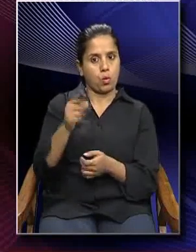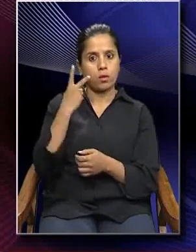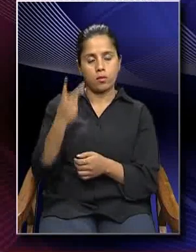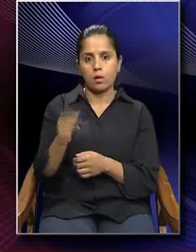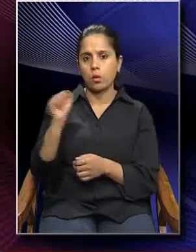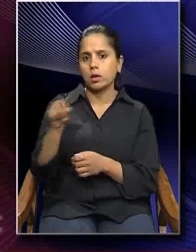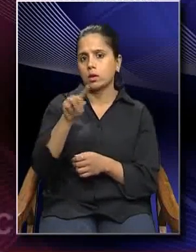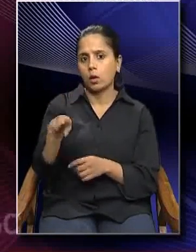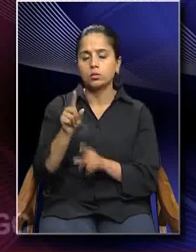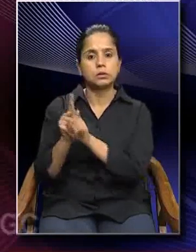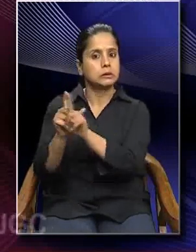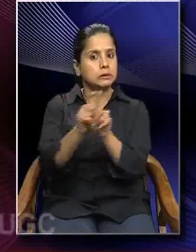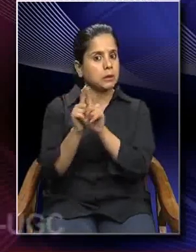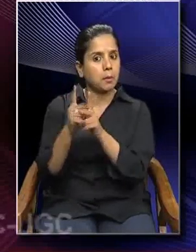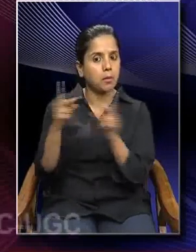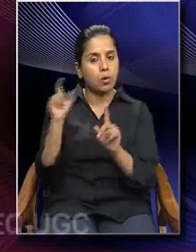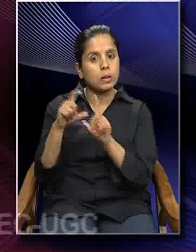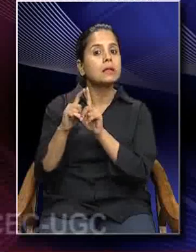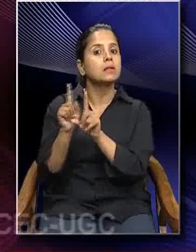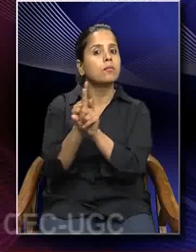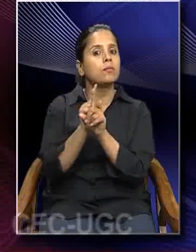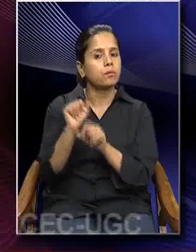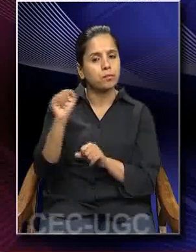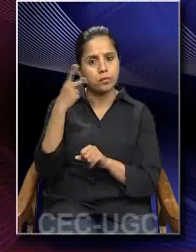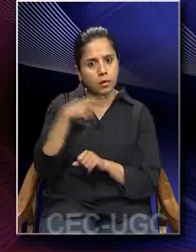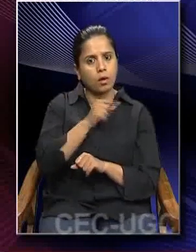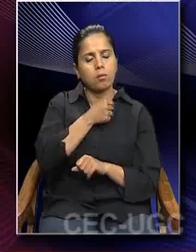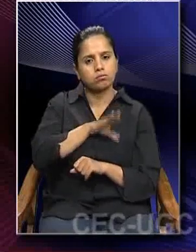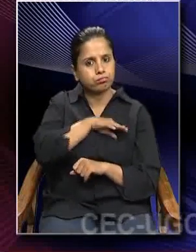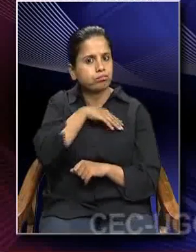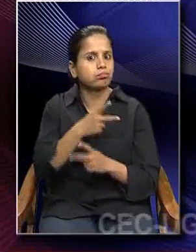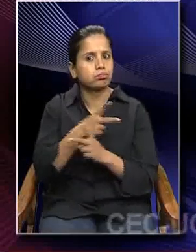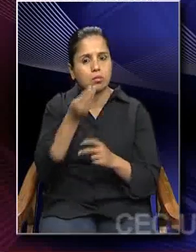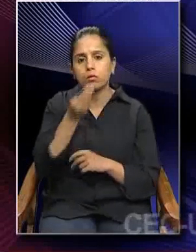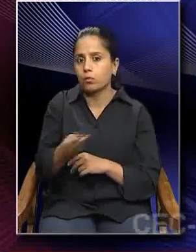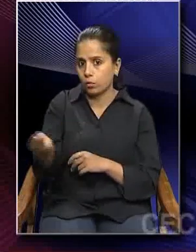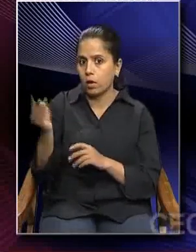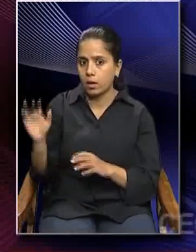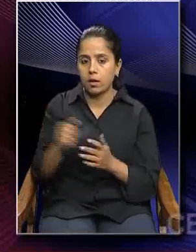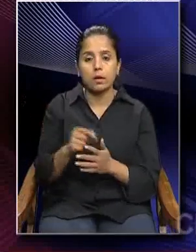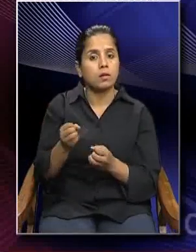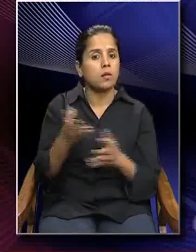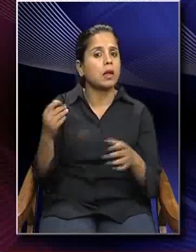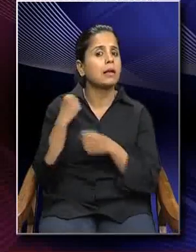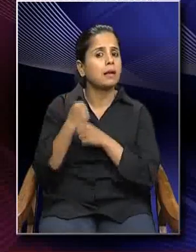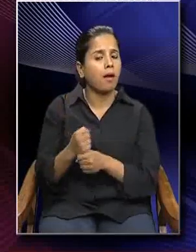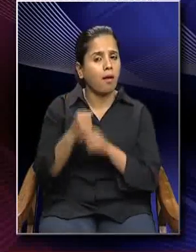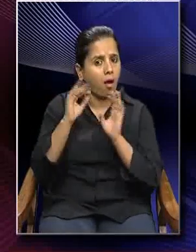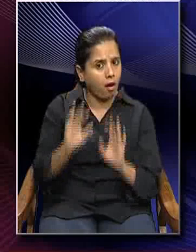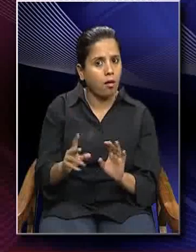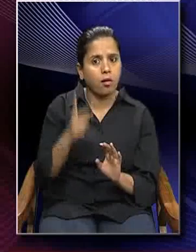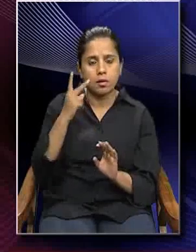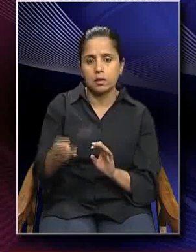his disciples from her own money. Then there were several gifts that were given